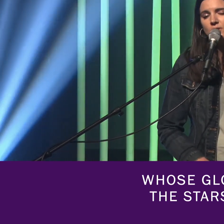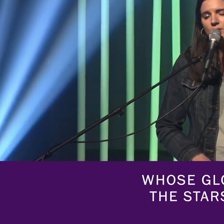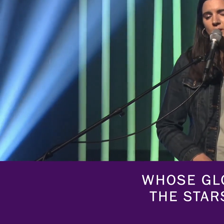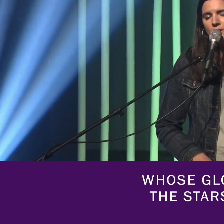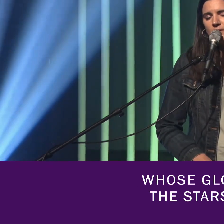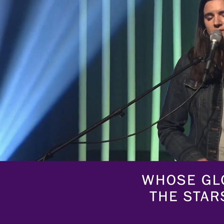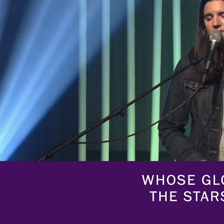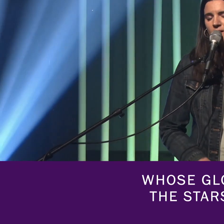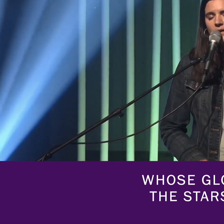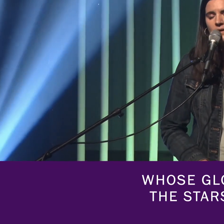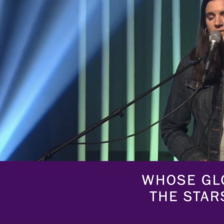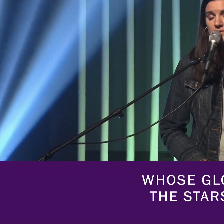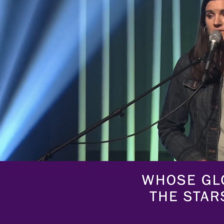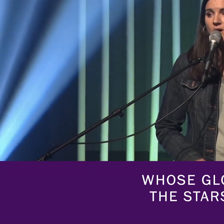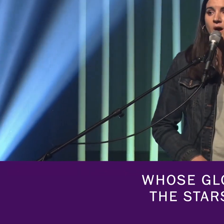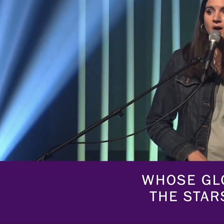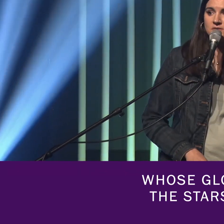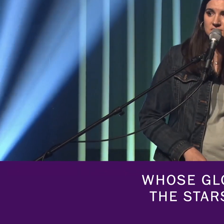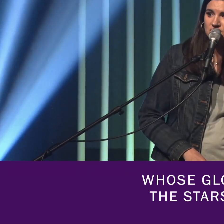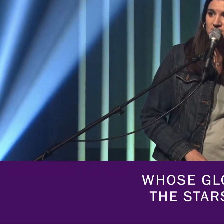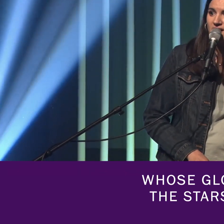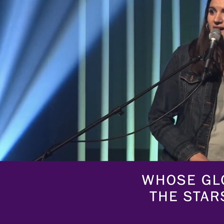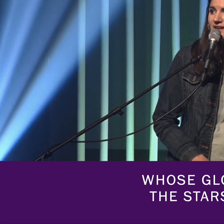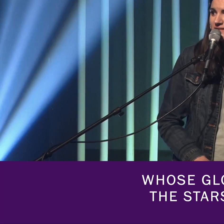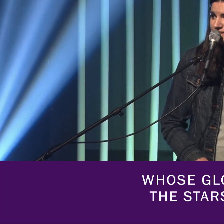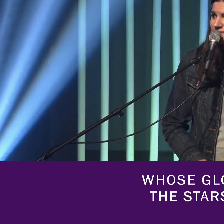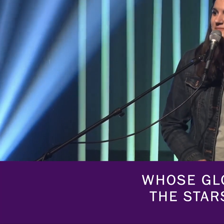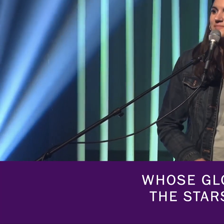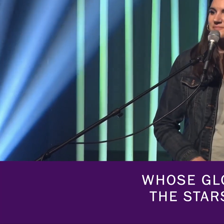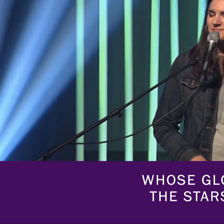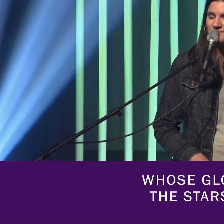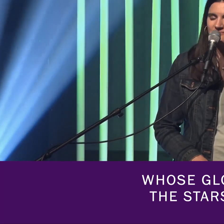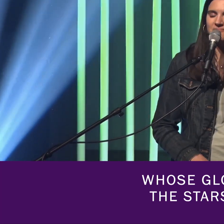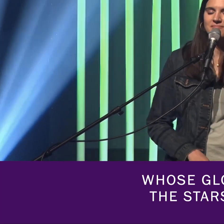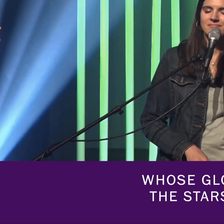Whose glory taught the stars to shine?